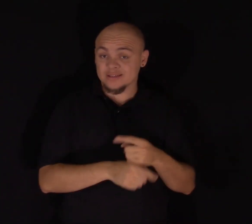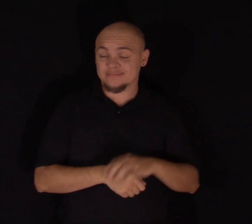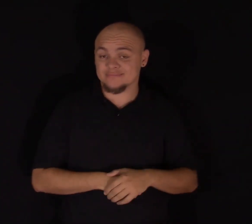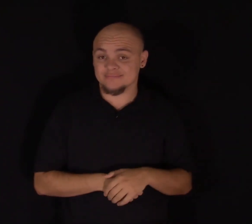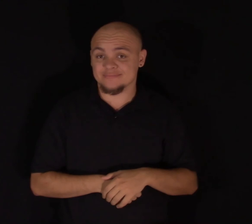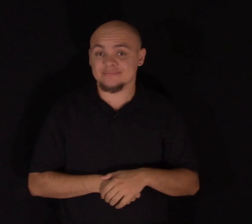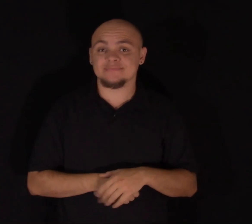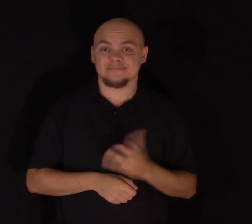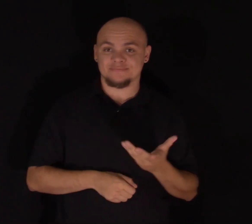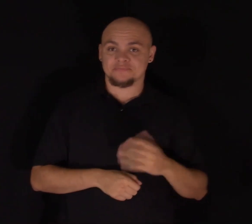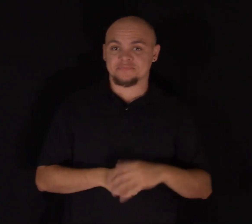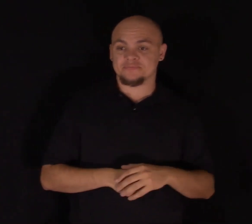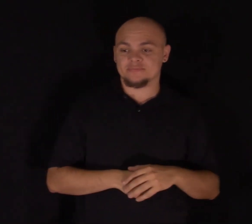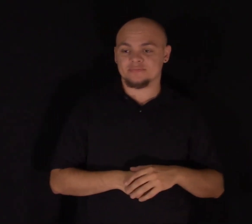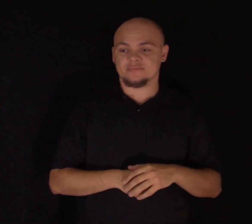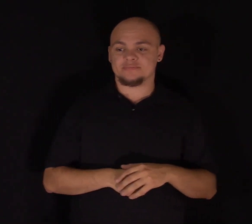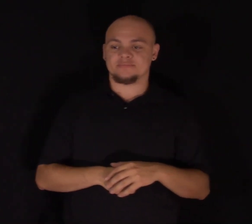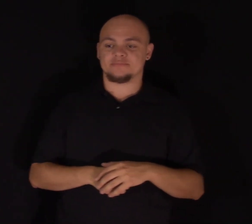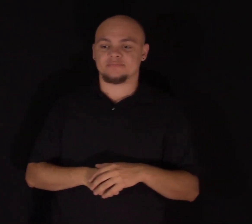Yeah.